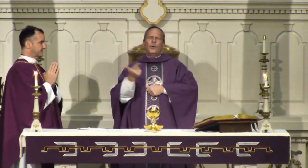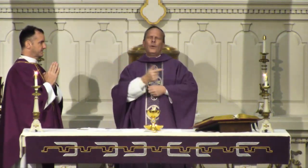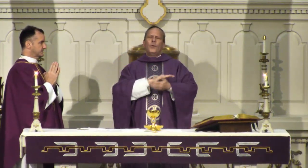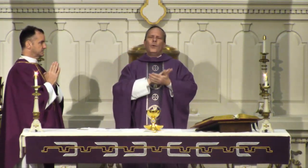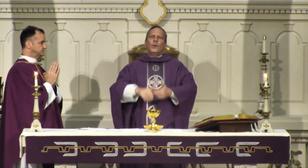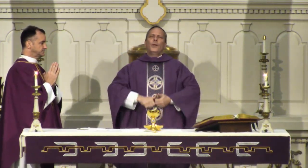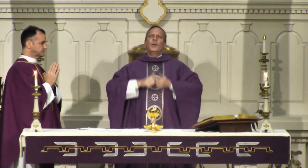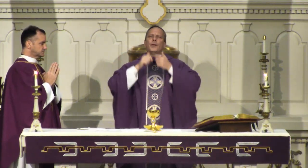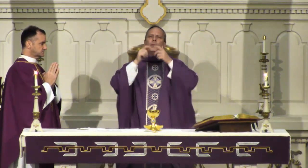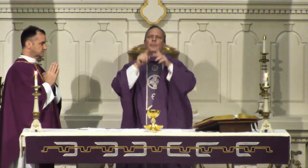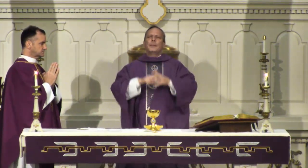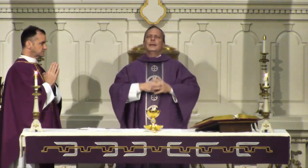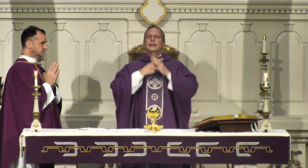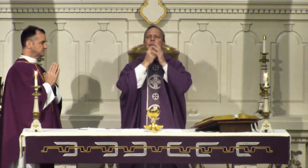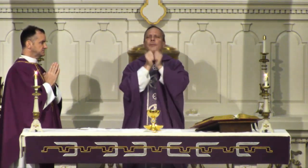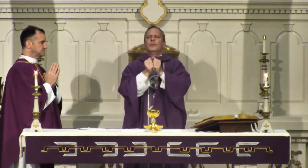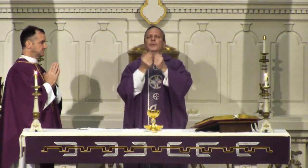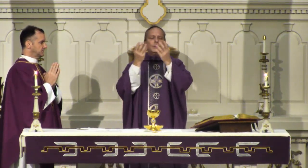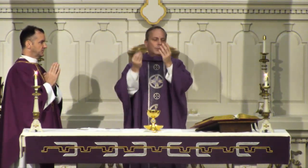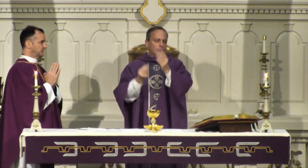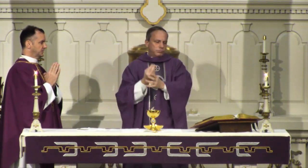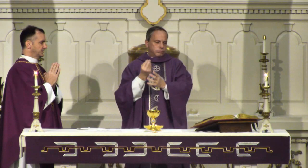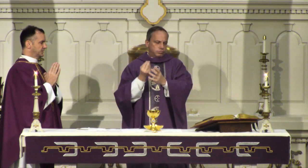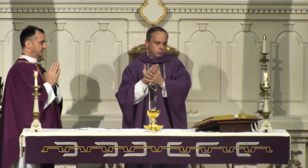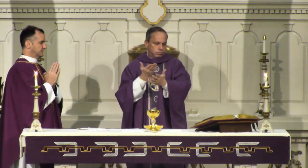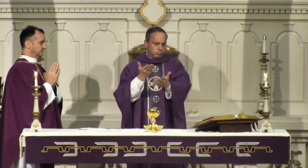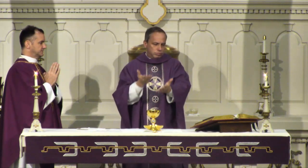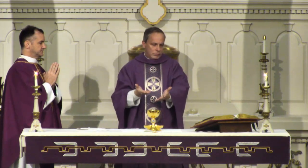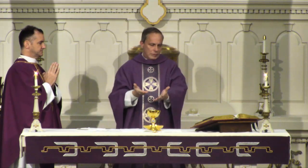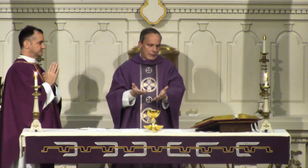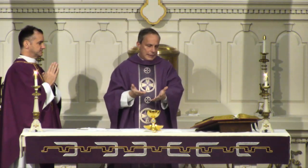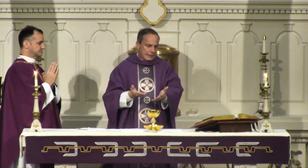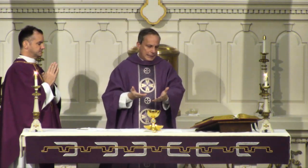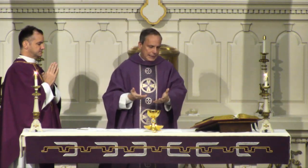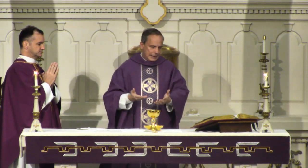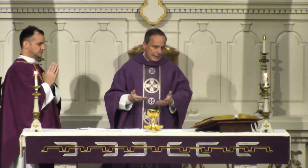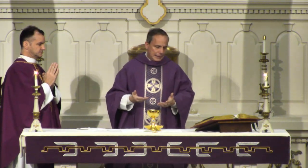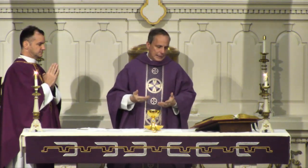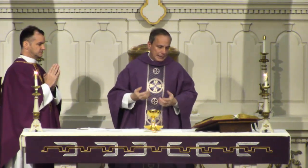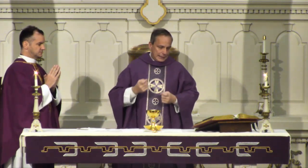You are indeed holy, O Lord, the fount of all holiness.